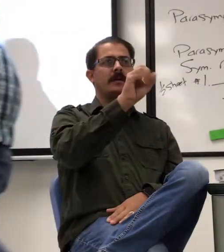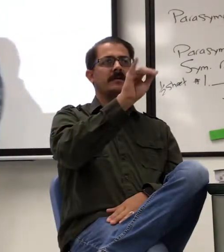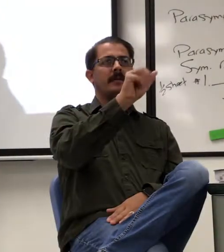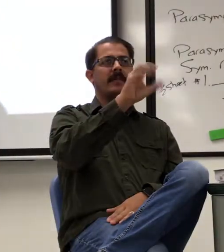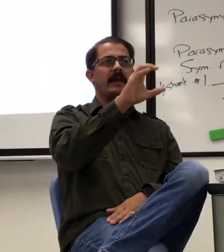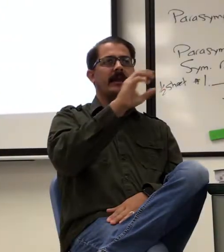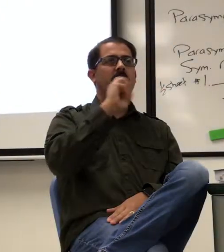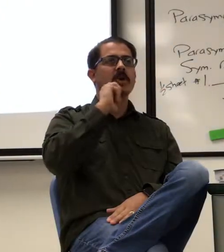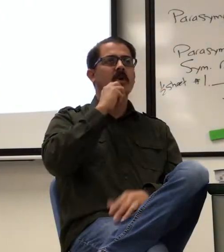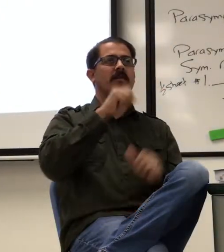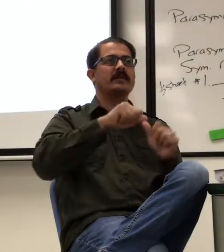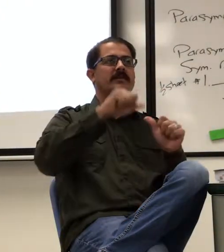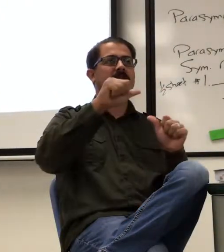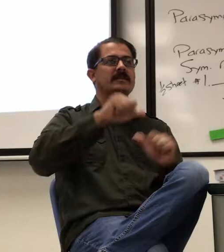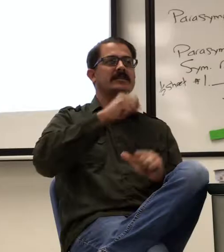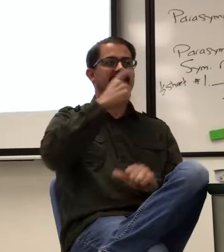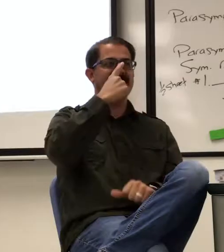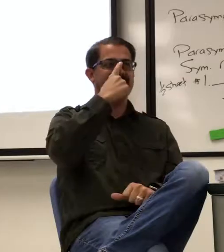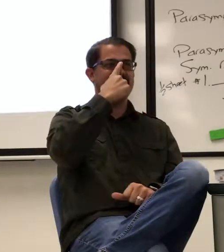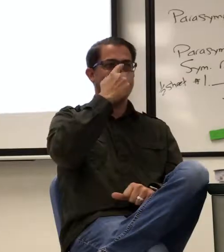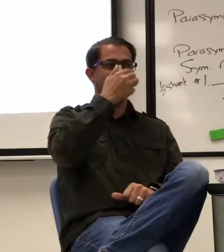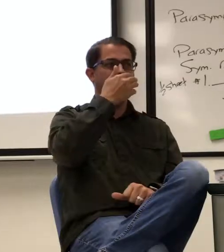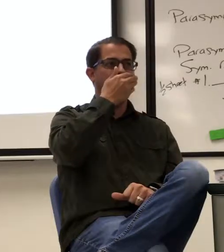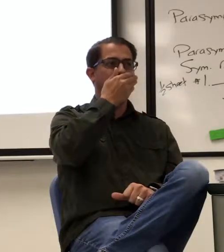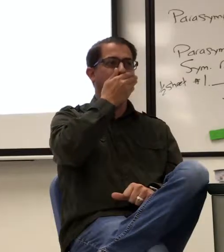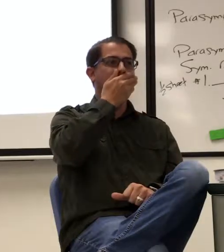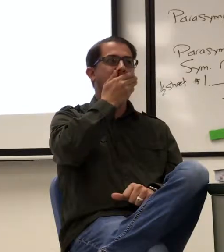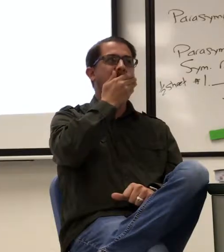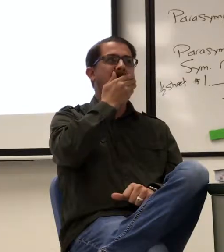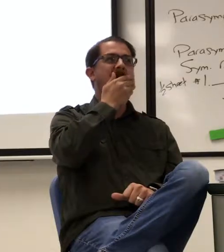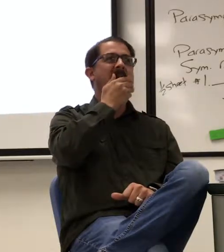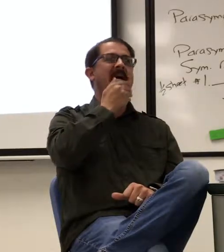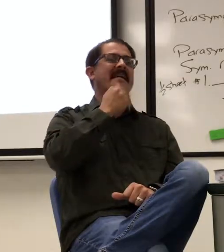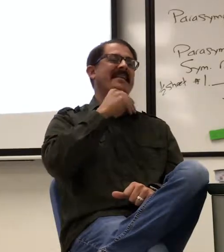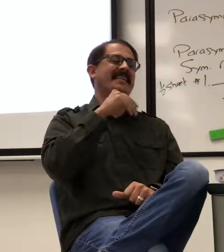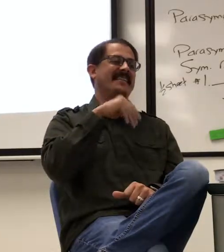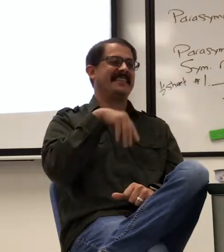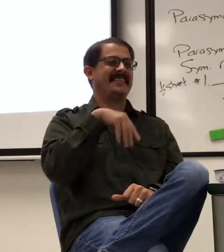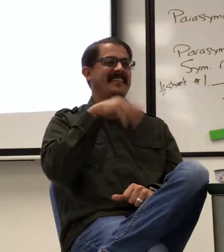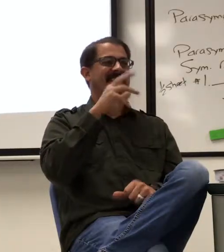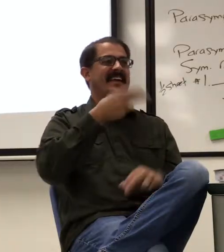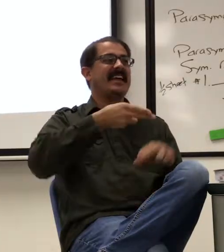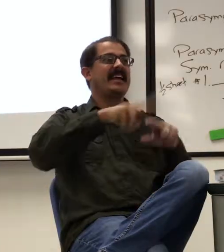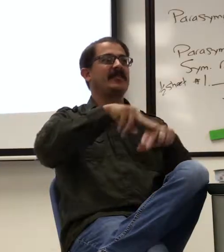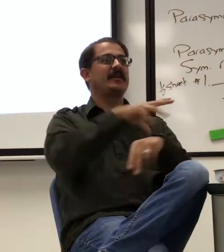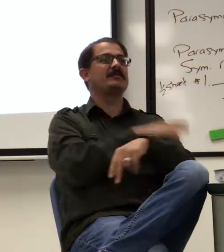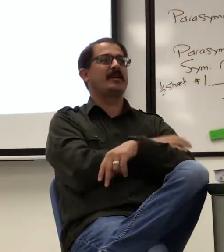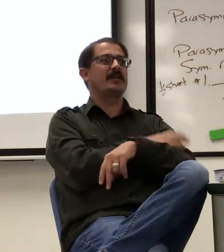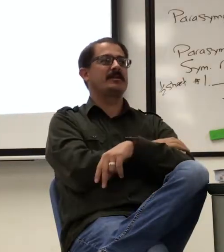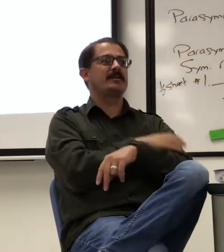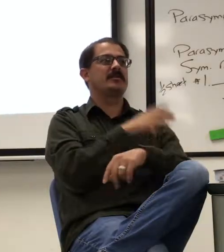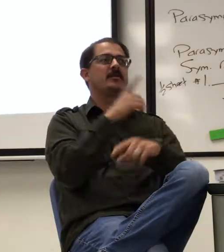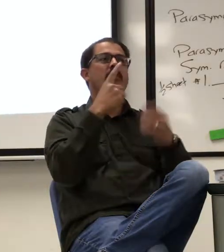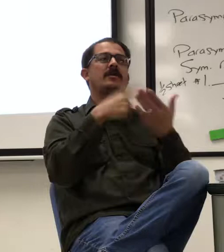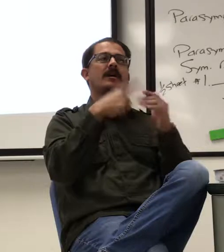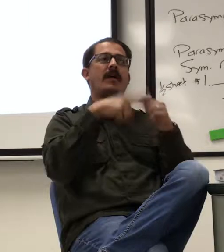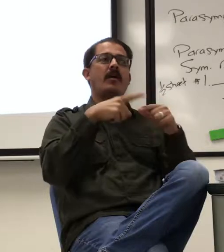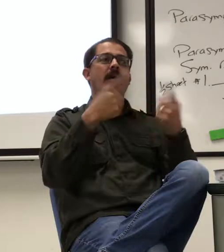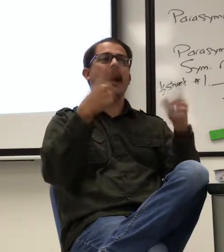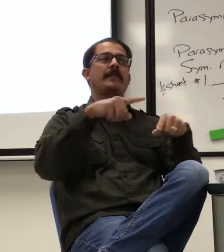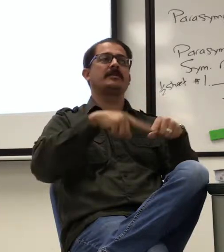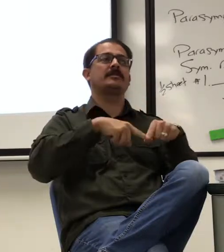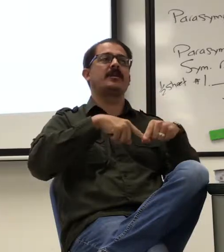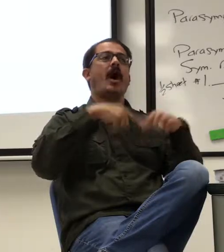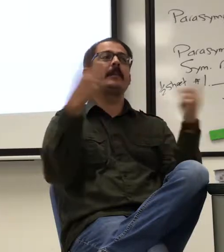will constrict and increase blood pressure. That having been said, let's talk about the reverse.